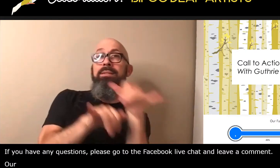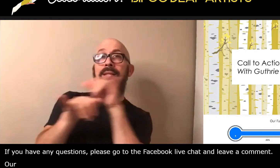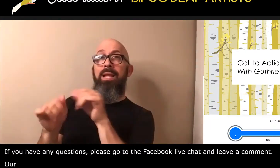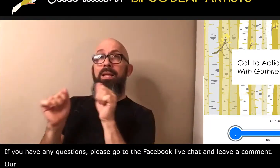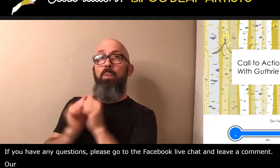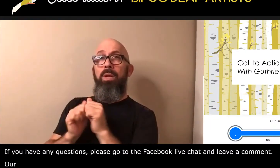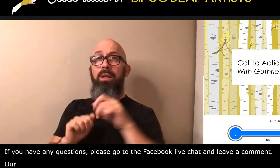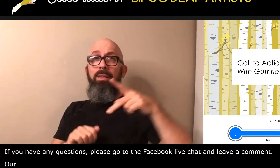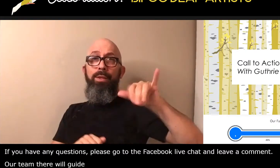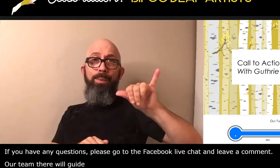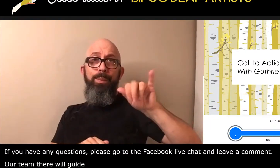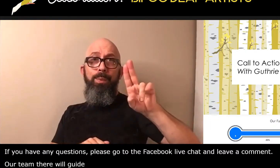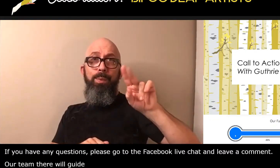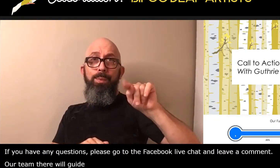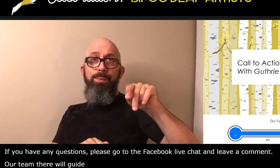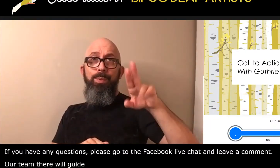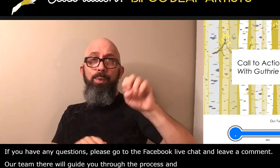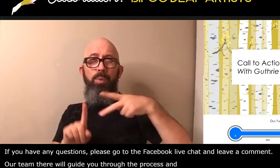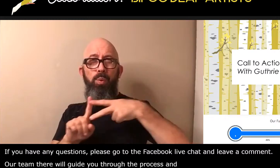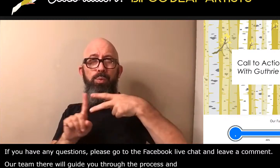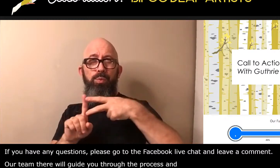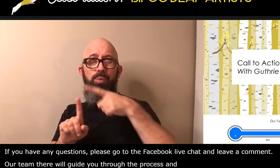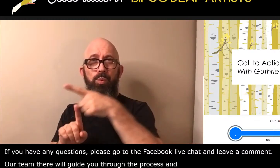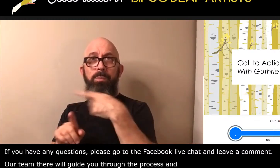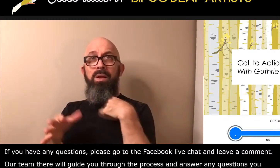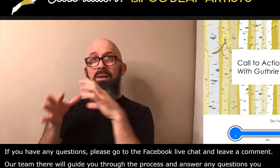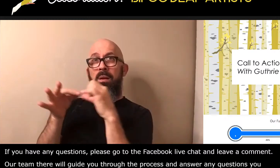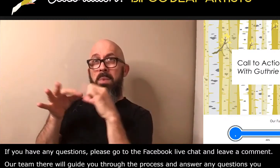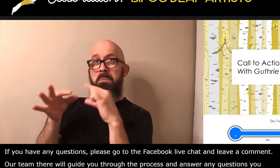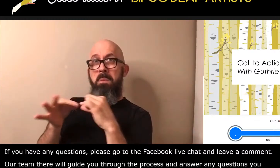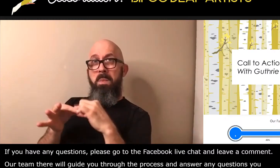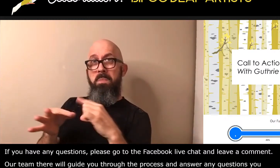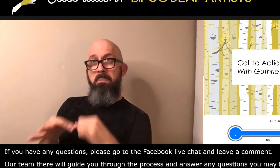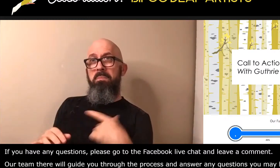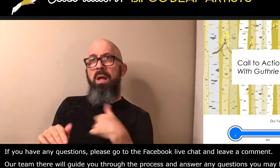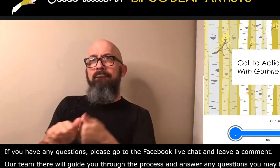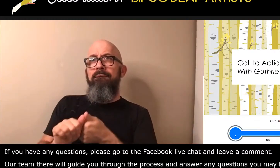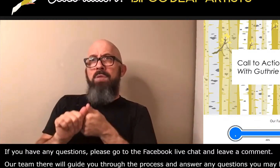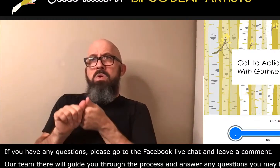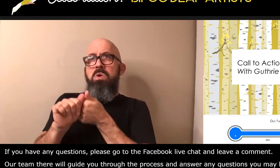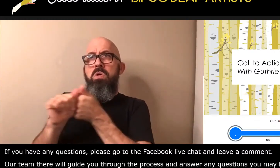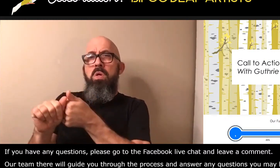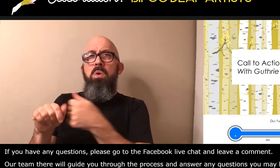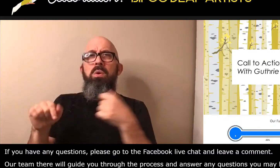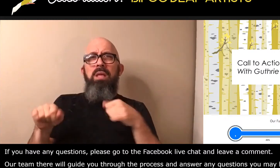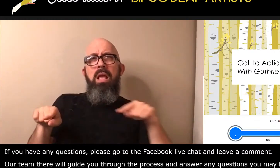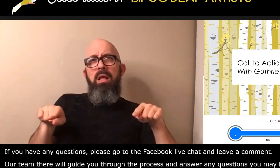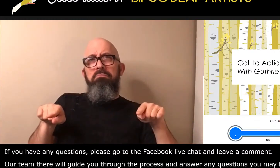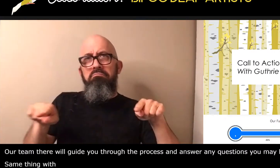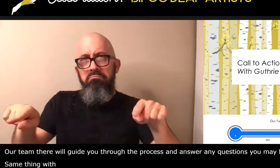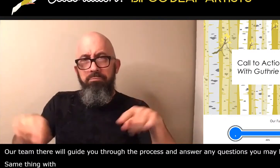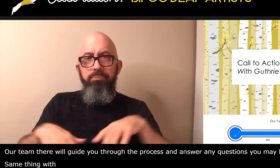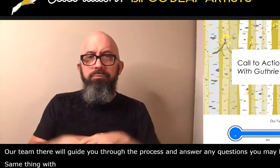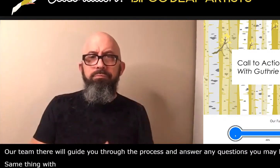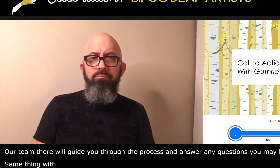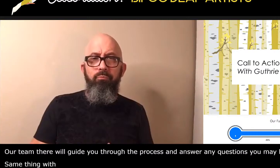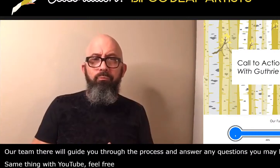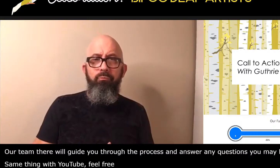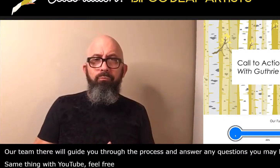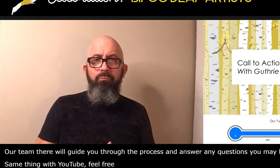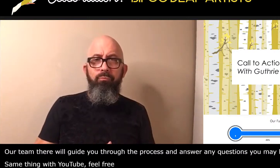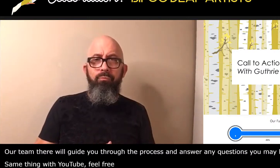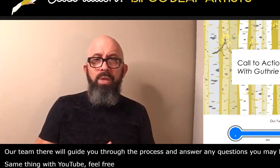you through the process and answer any questions you may have. Same thing with YouTube. Feel free to comment